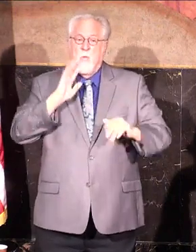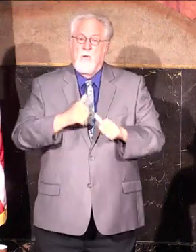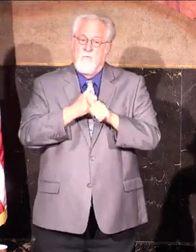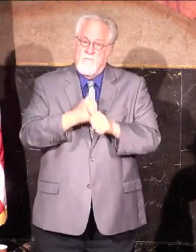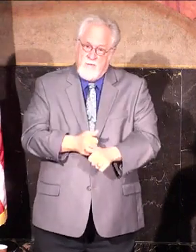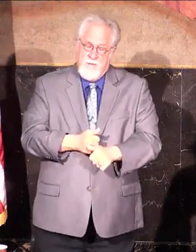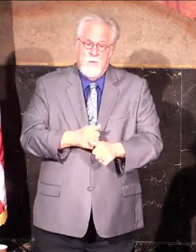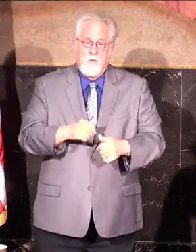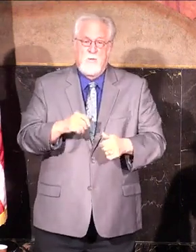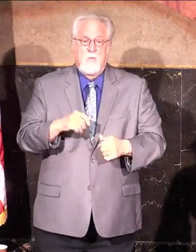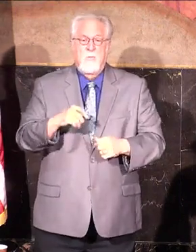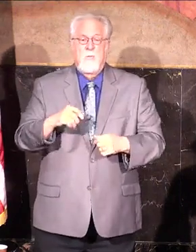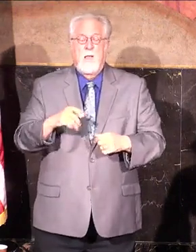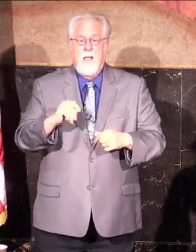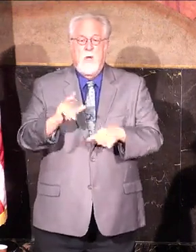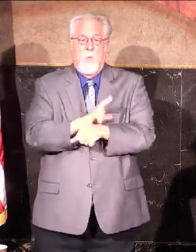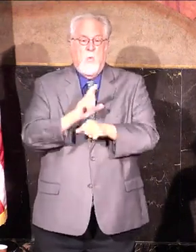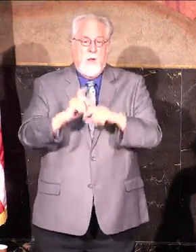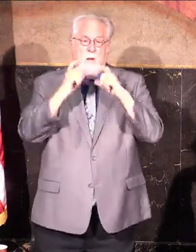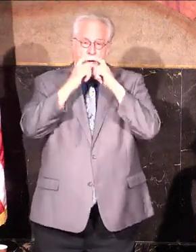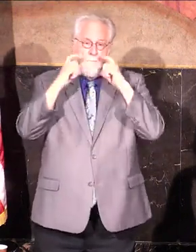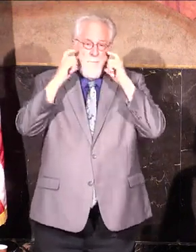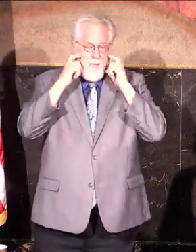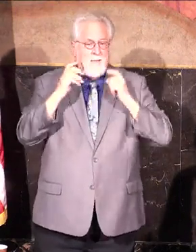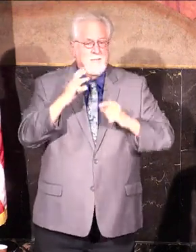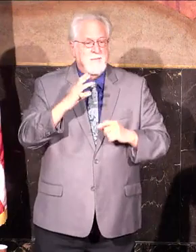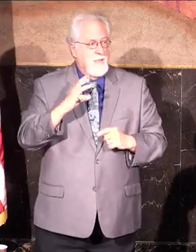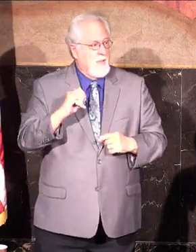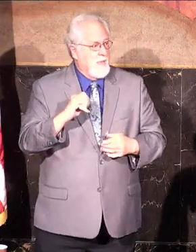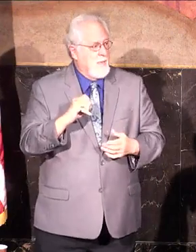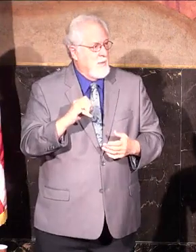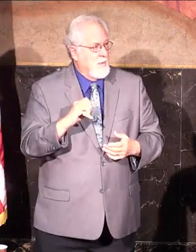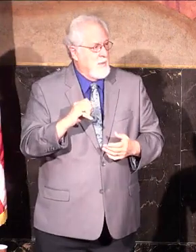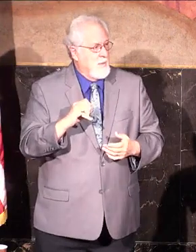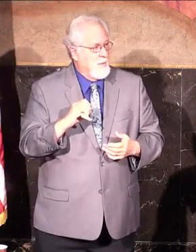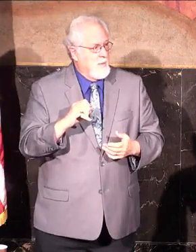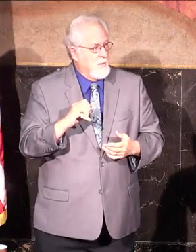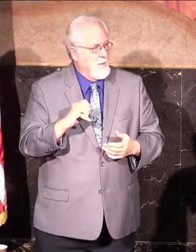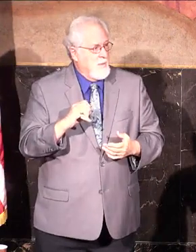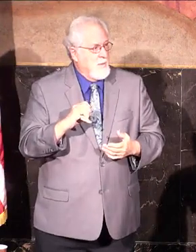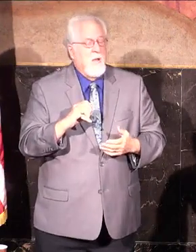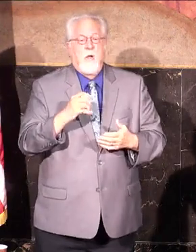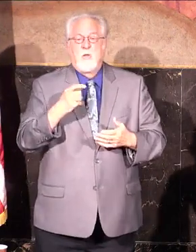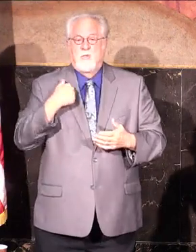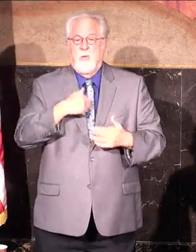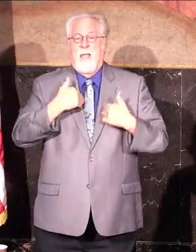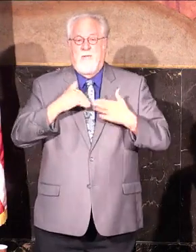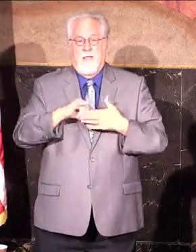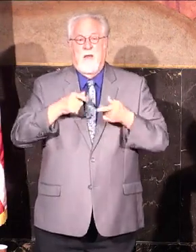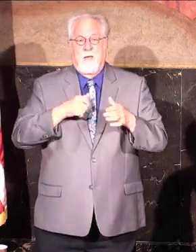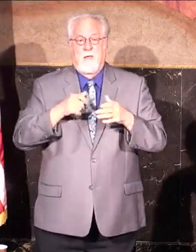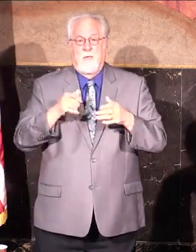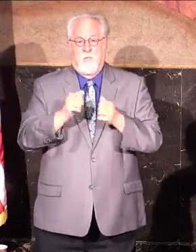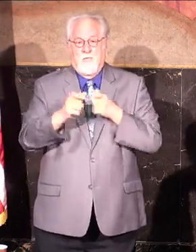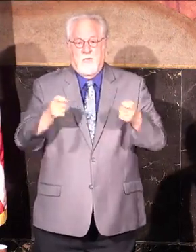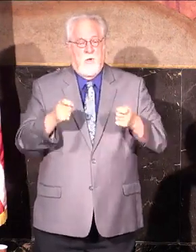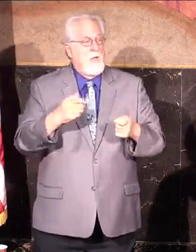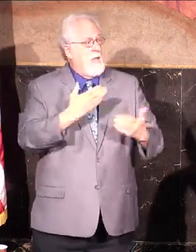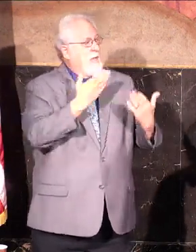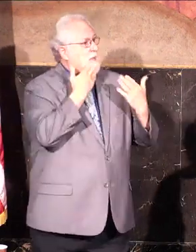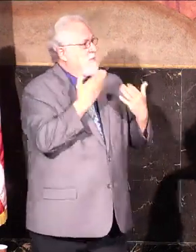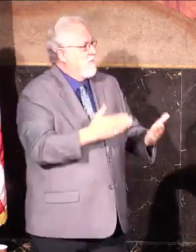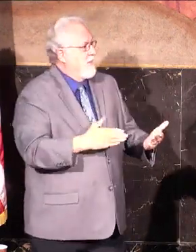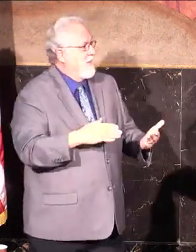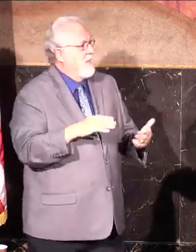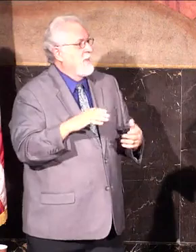the universal masking, and in fact, that will help us get the disease under control. I really want to thank Alex and his